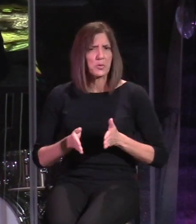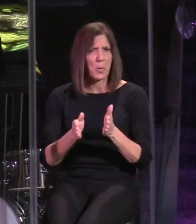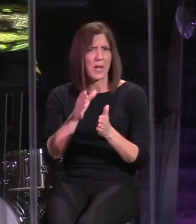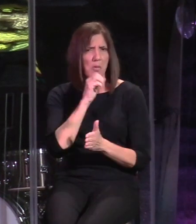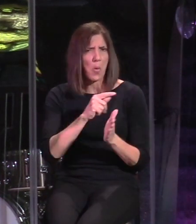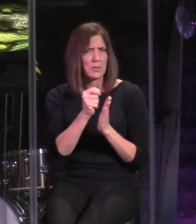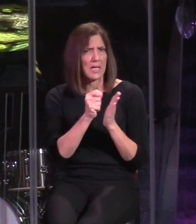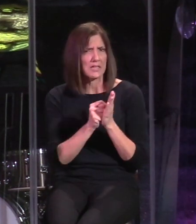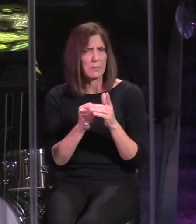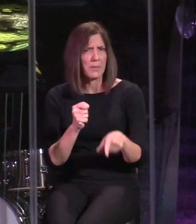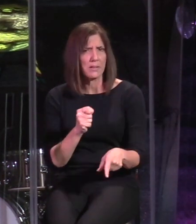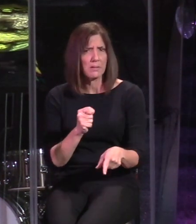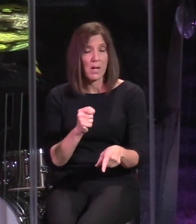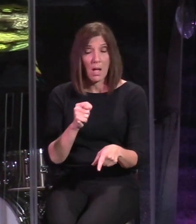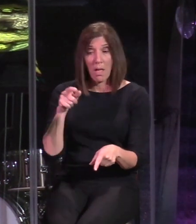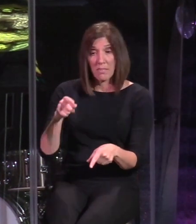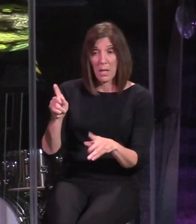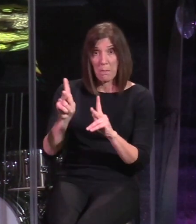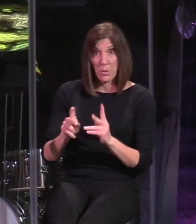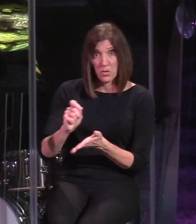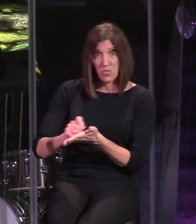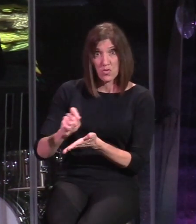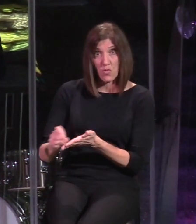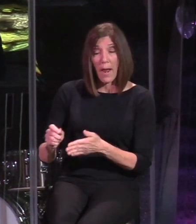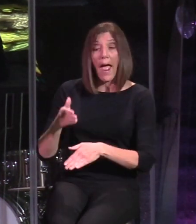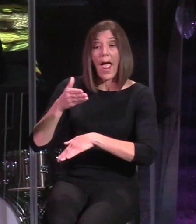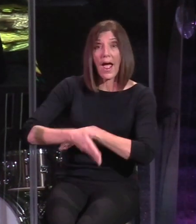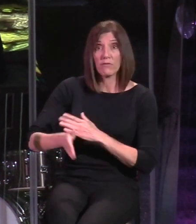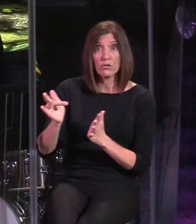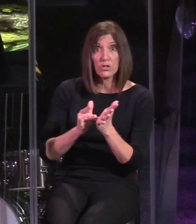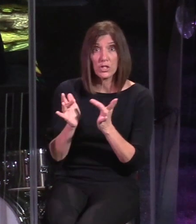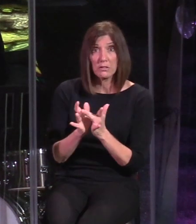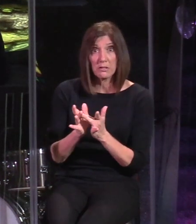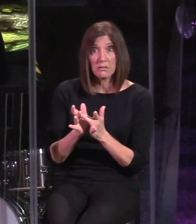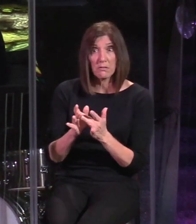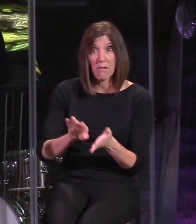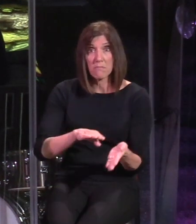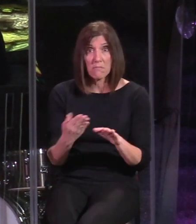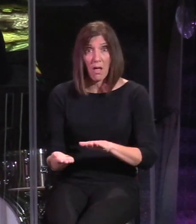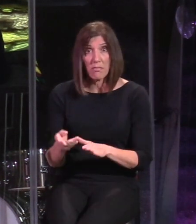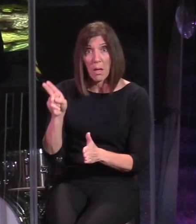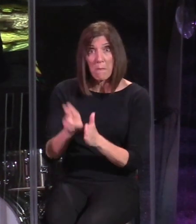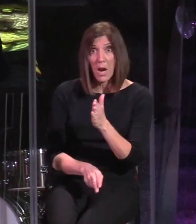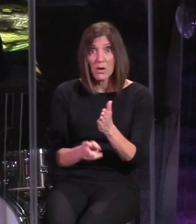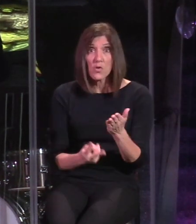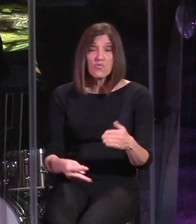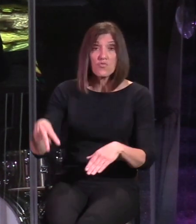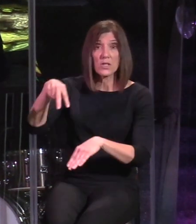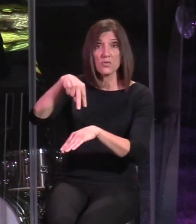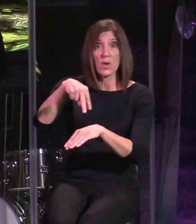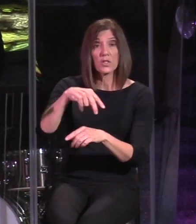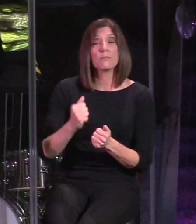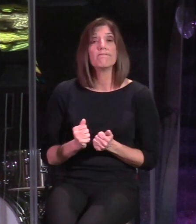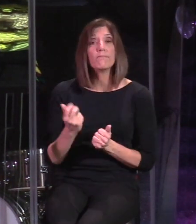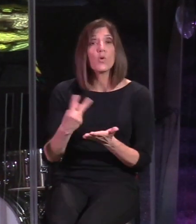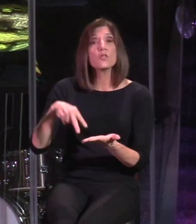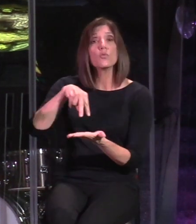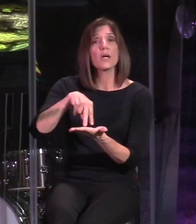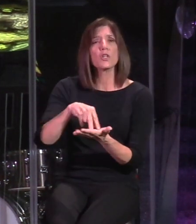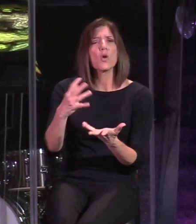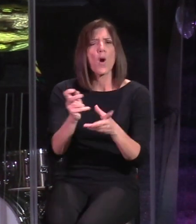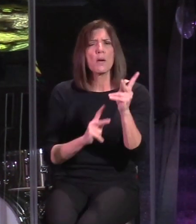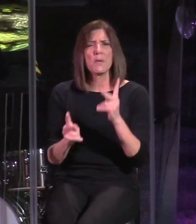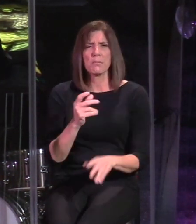And you need to know he was writing after Jesus' death, burial, and resurrection. He wants the people to understand that the